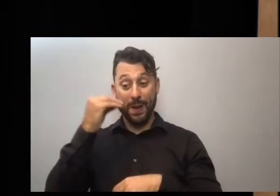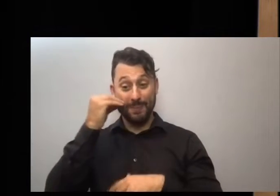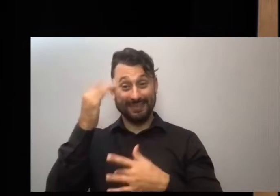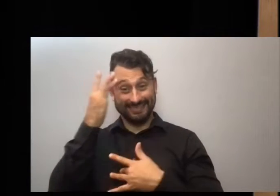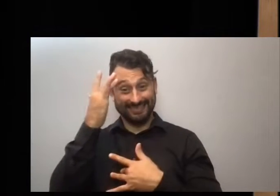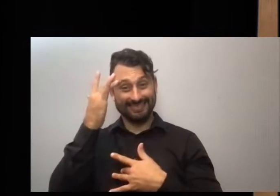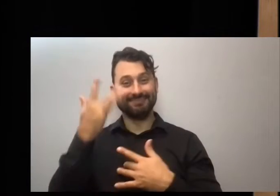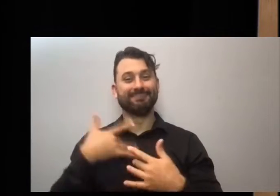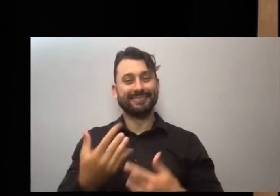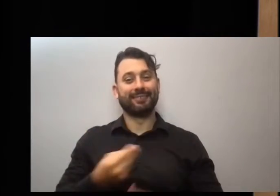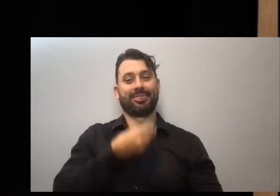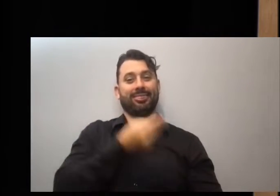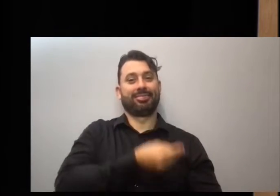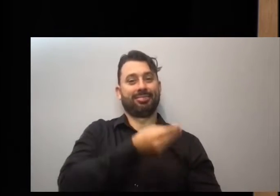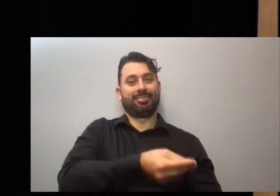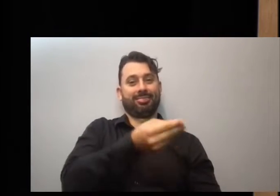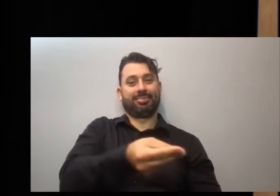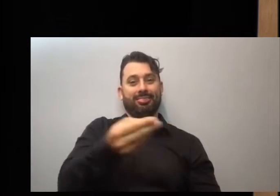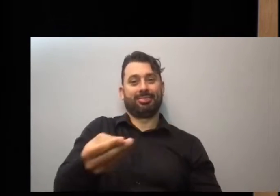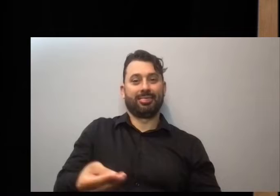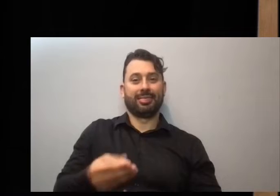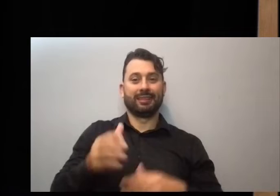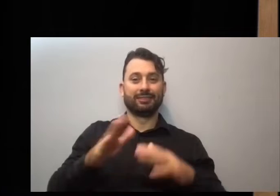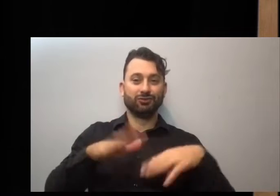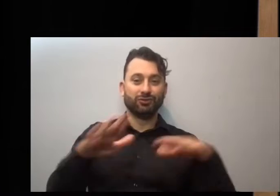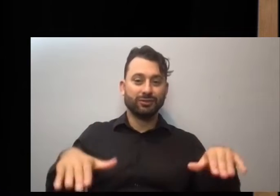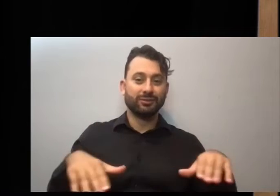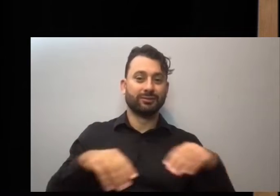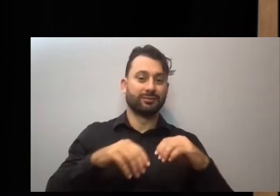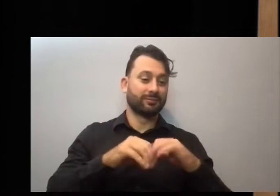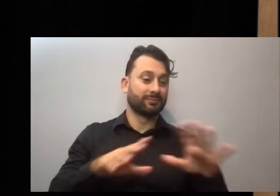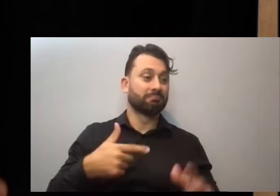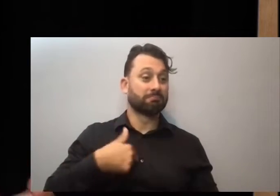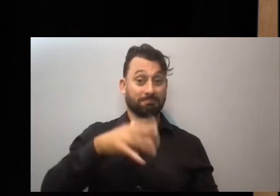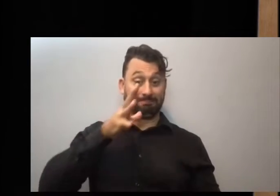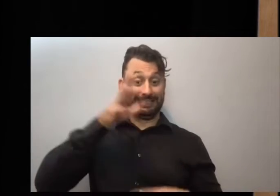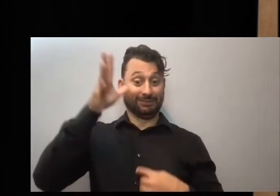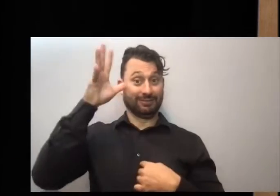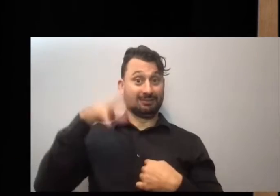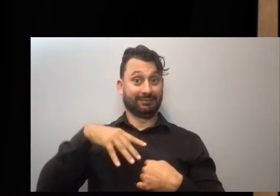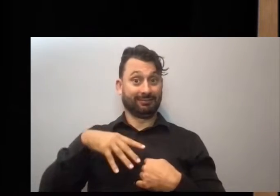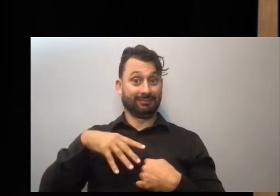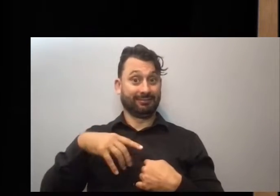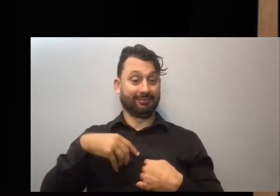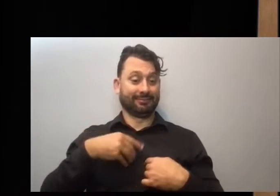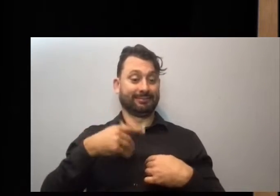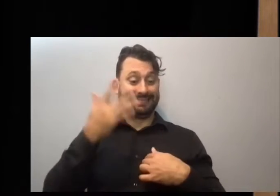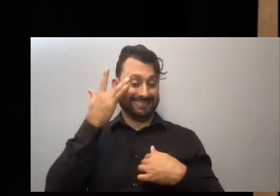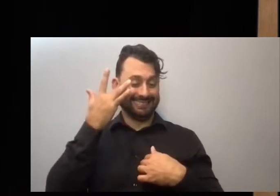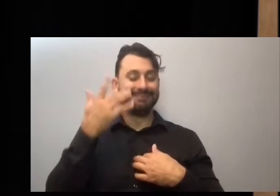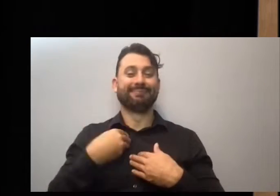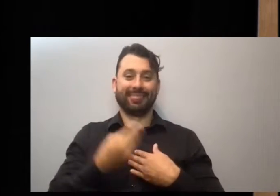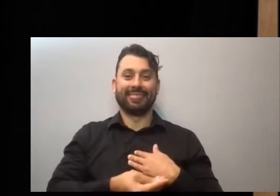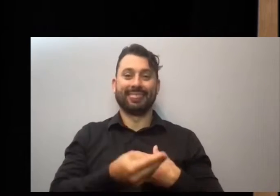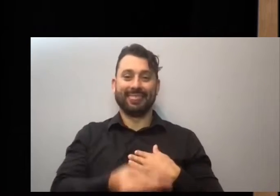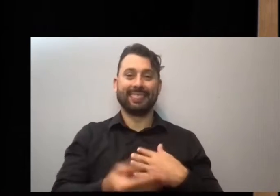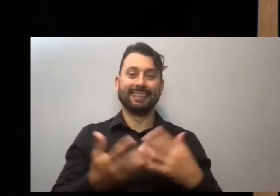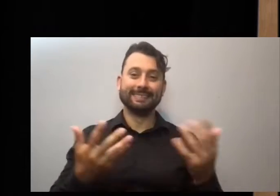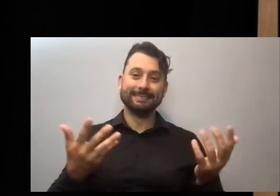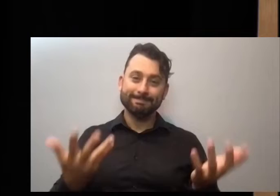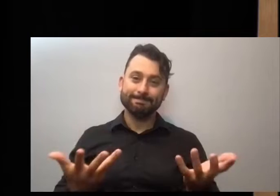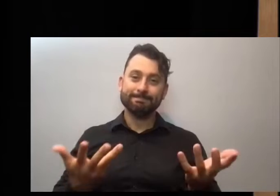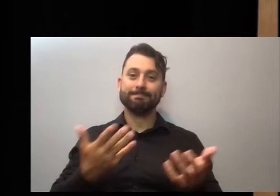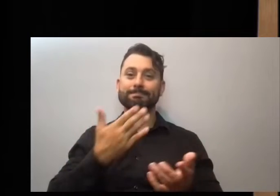sick. But you can stop that from happening by trying to keep somebody in a specific place, and we call